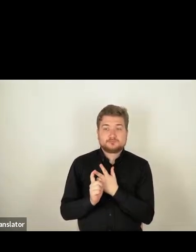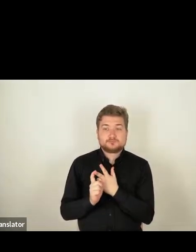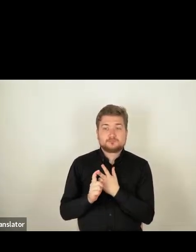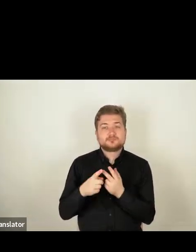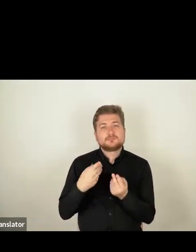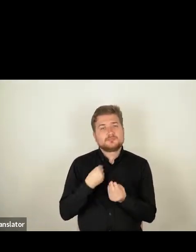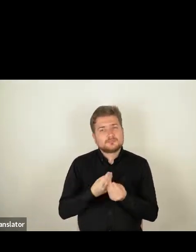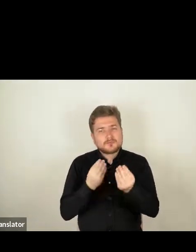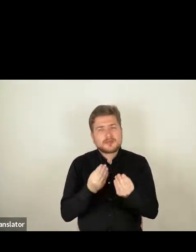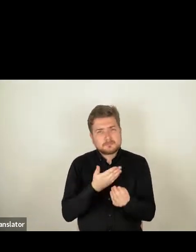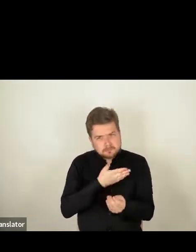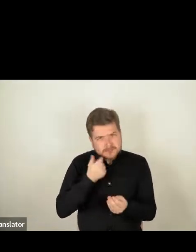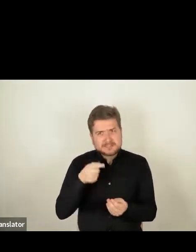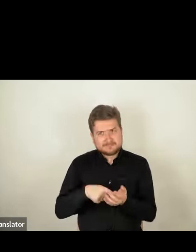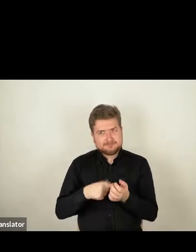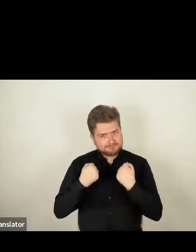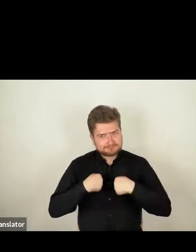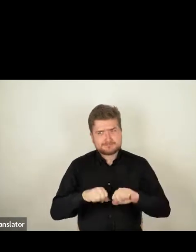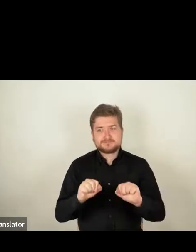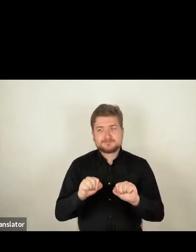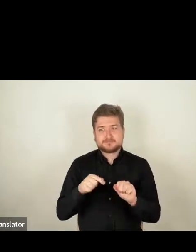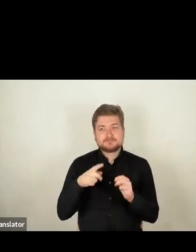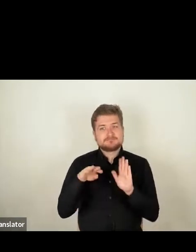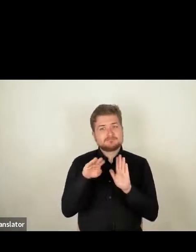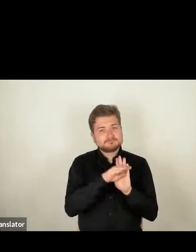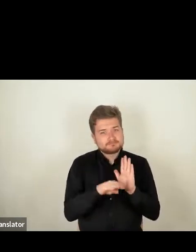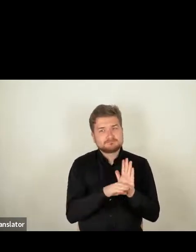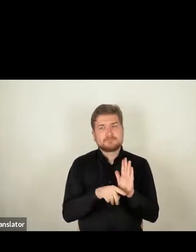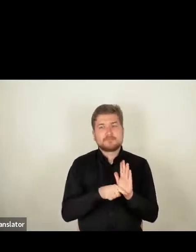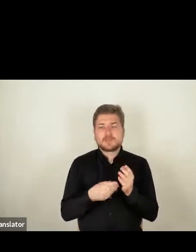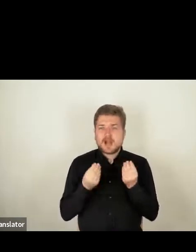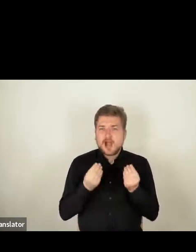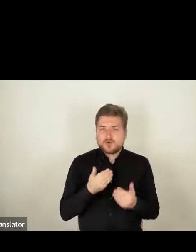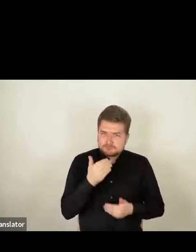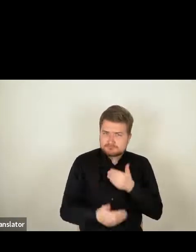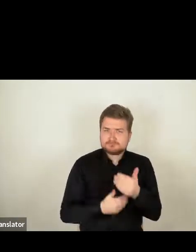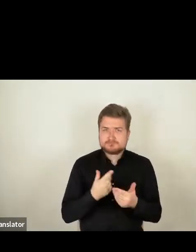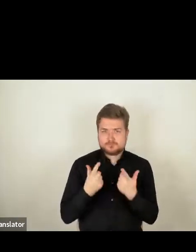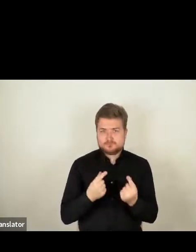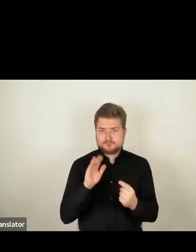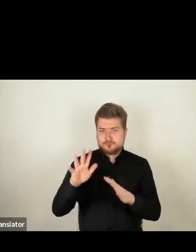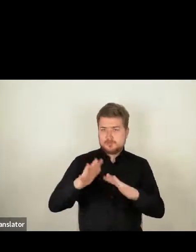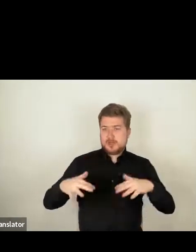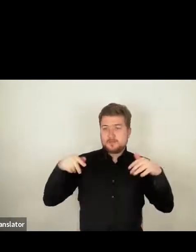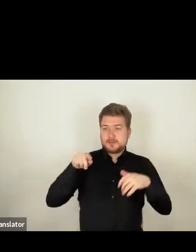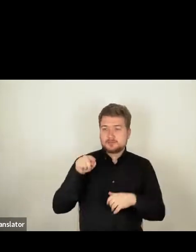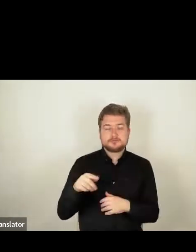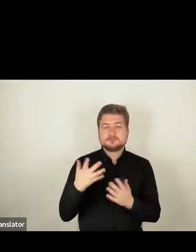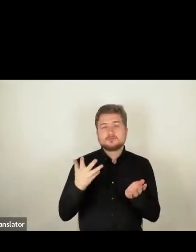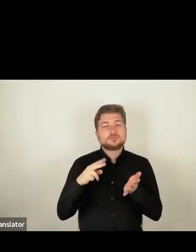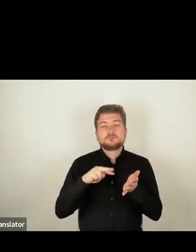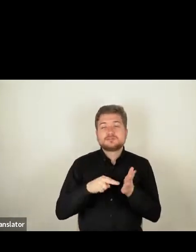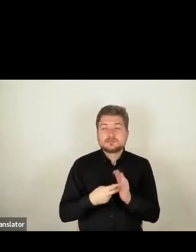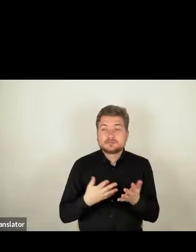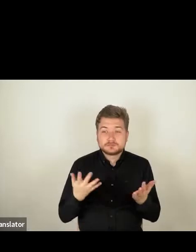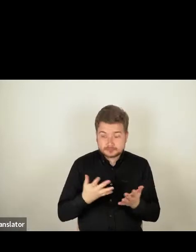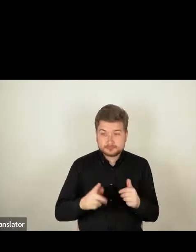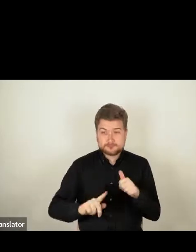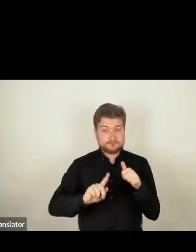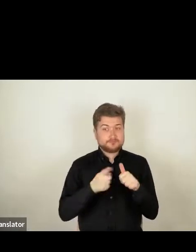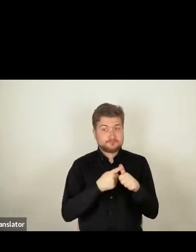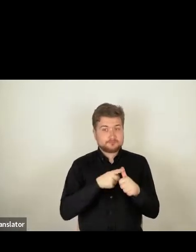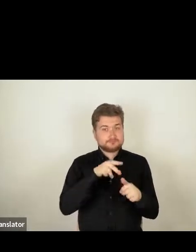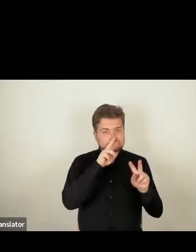Gender Action Plan. So once the audit is conducted, the next step, the third step, is to have the Gender Action Plan for the